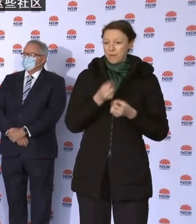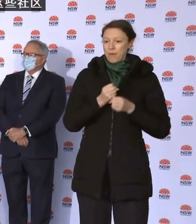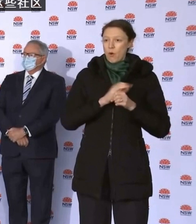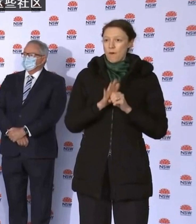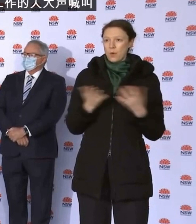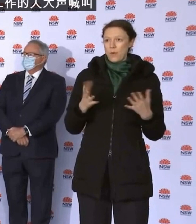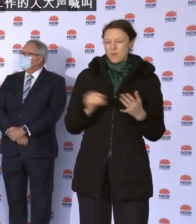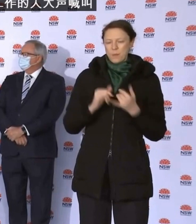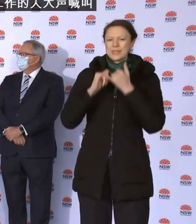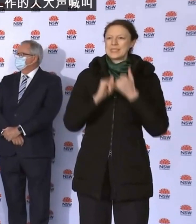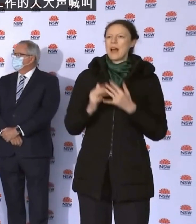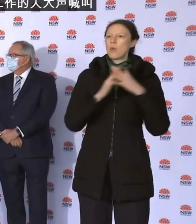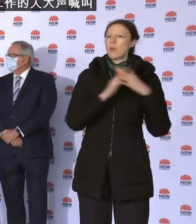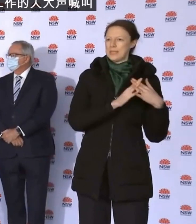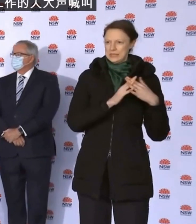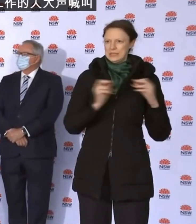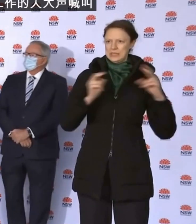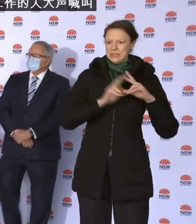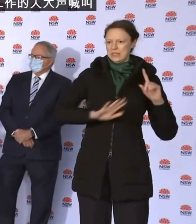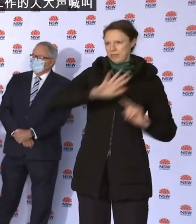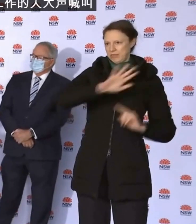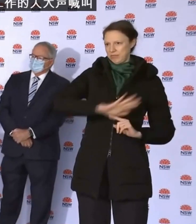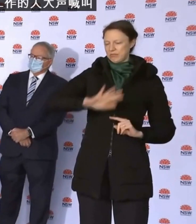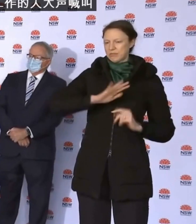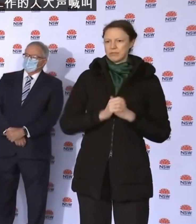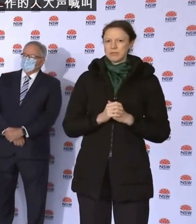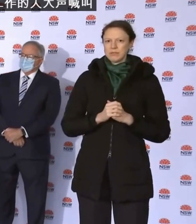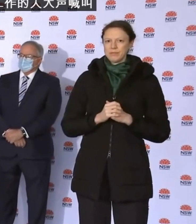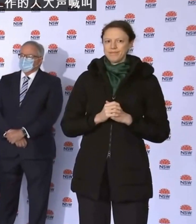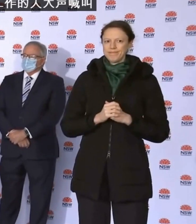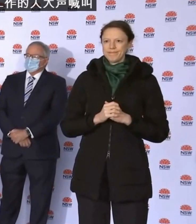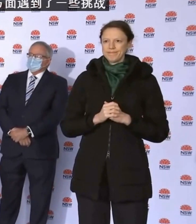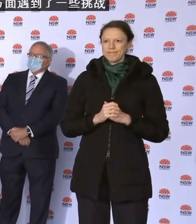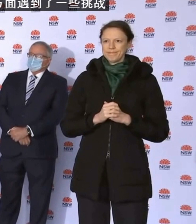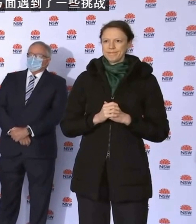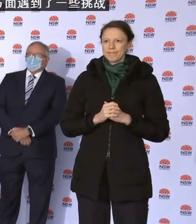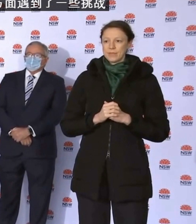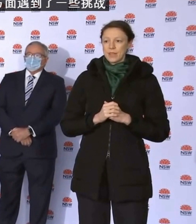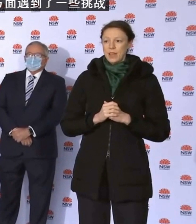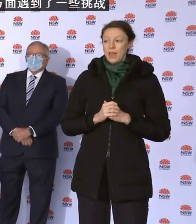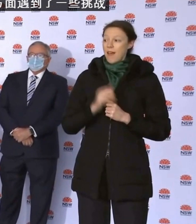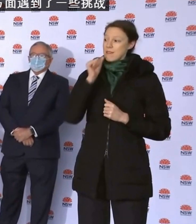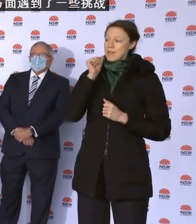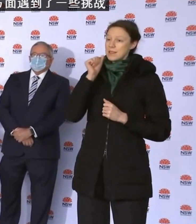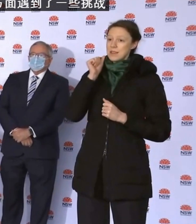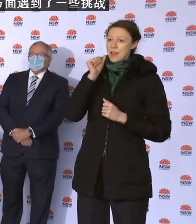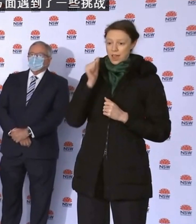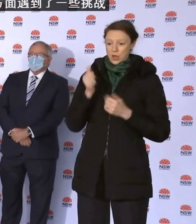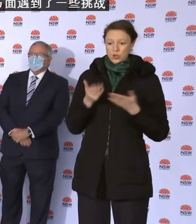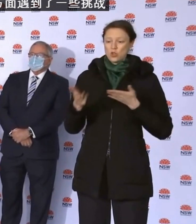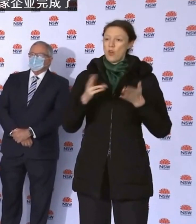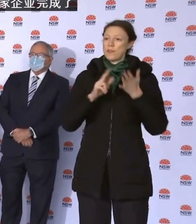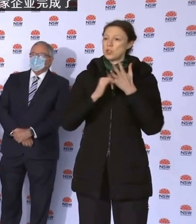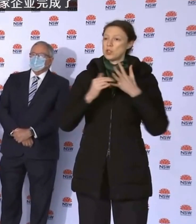communities. Can I also please give a shout out to everybody working in Service New South Wales. Yesterday, whilst the system had